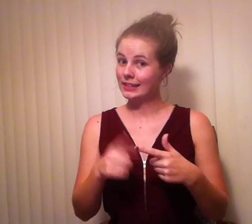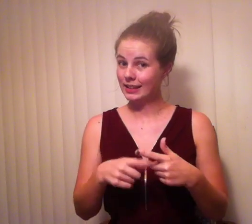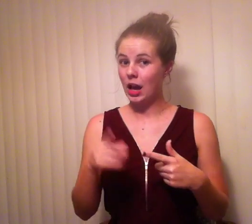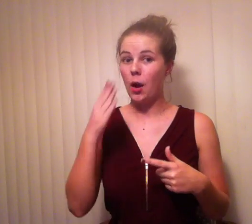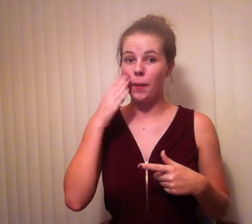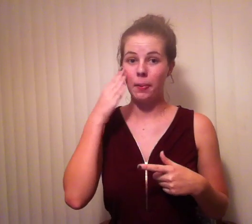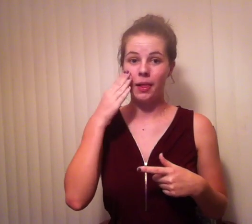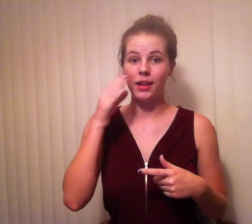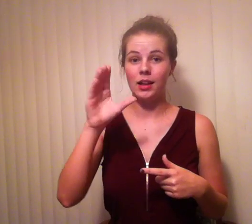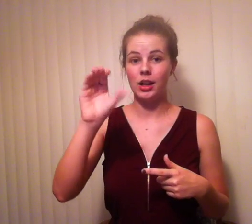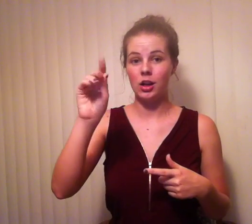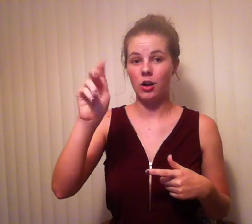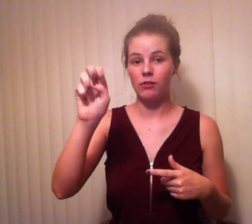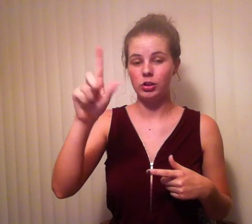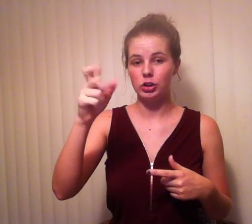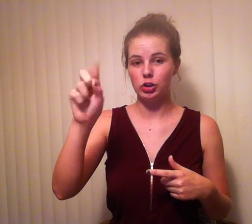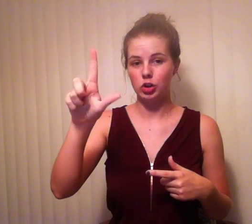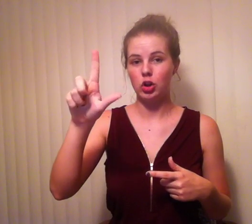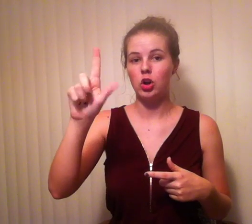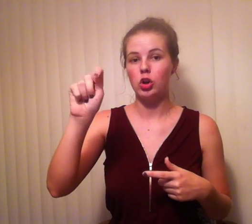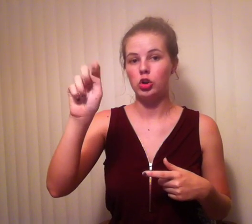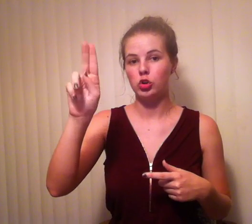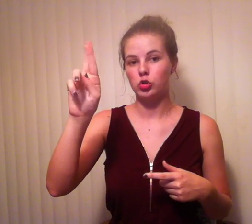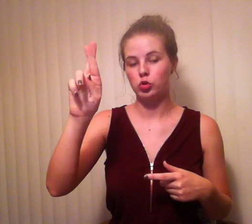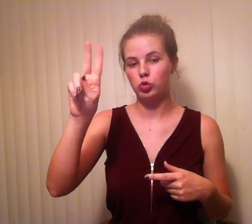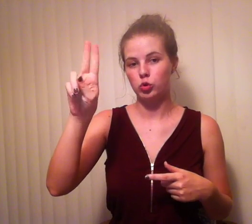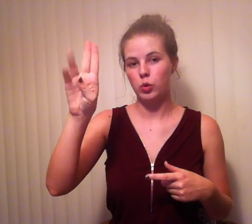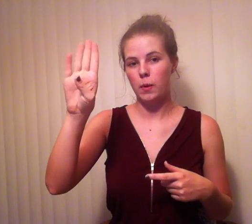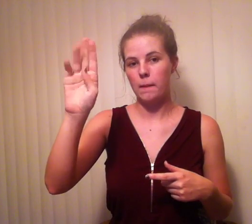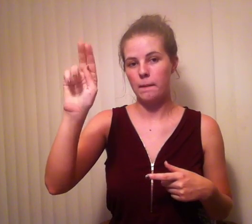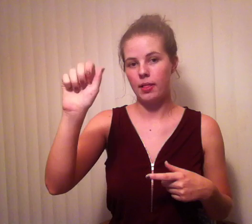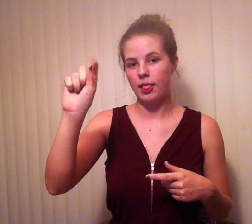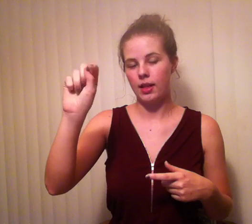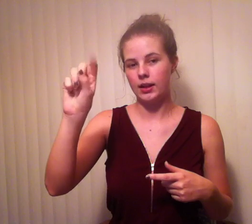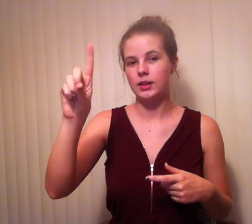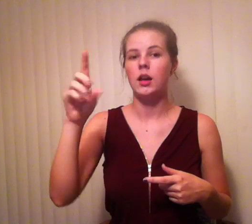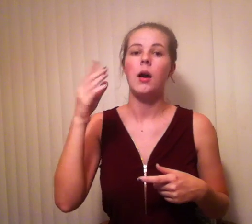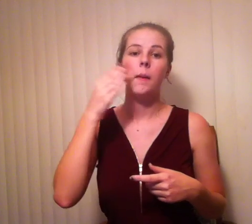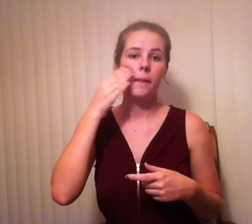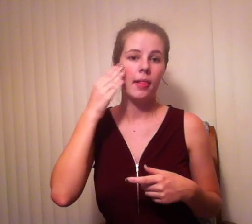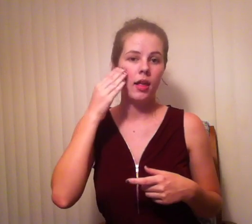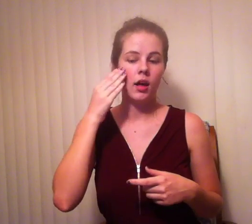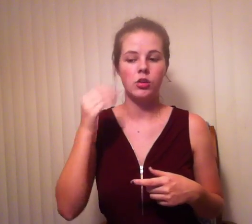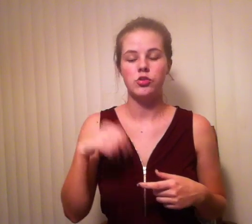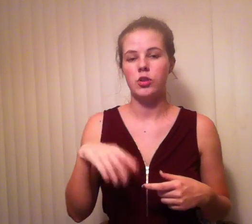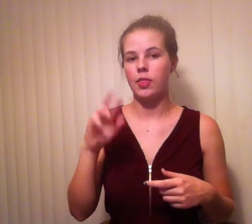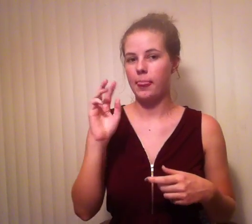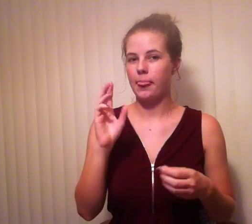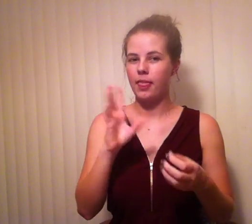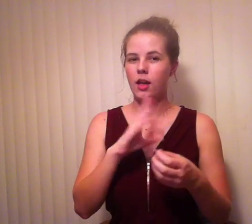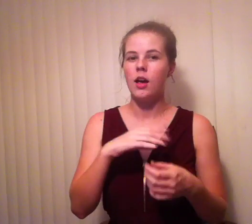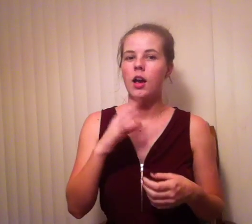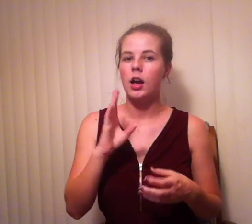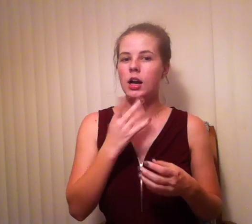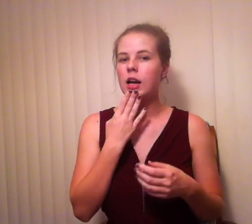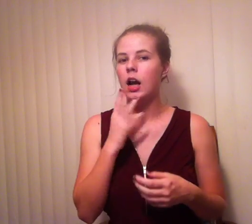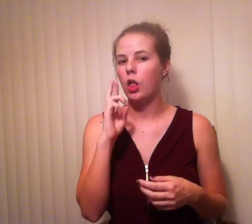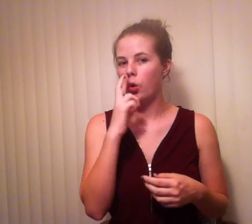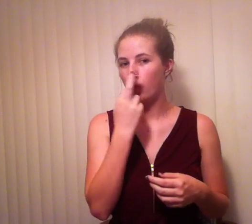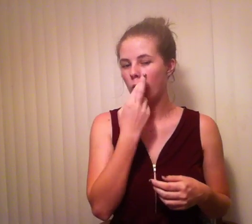CoverGirl True Blend Blush, and this is in medium rose, and I've talked about this at length. I love it. It just gives a really nice luminous finish to the skin. It looks gorgeous. I